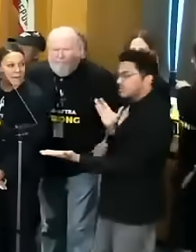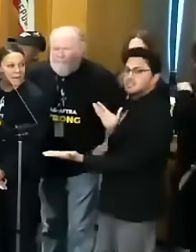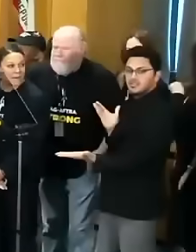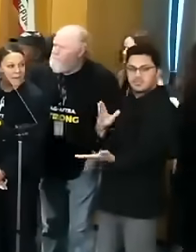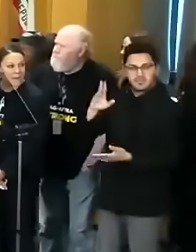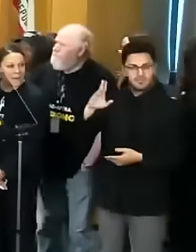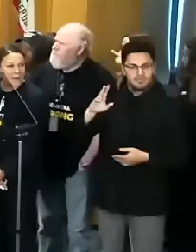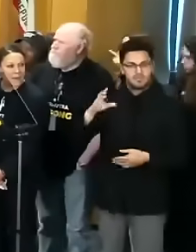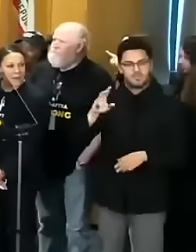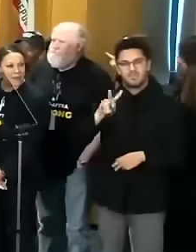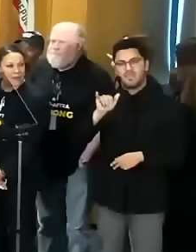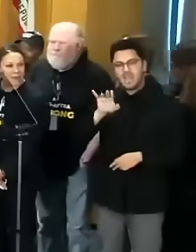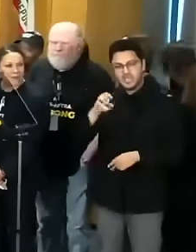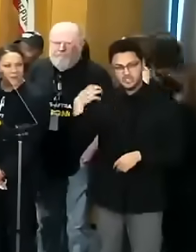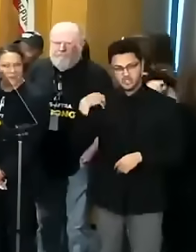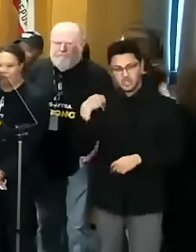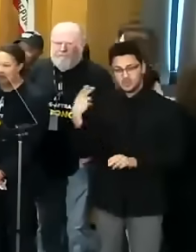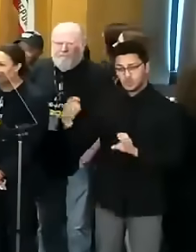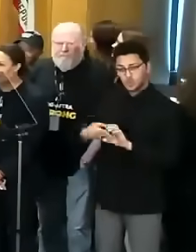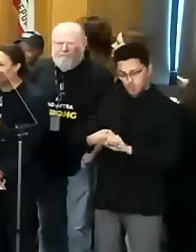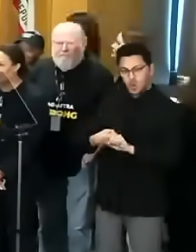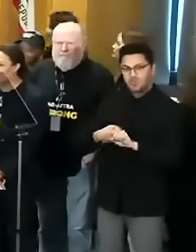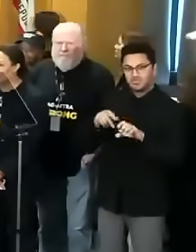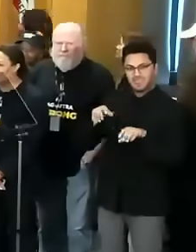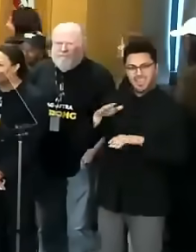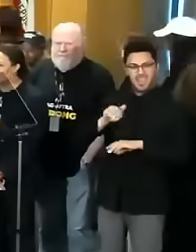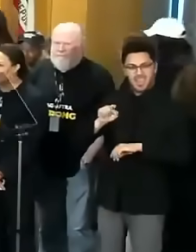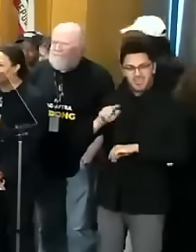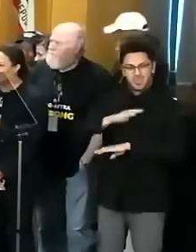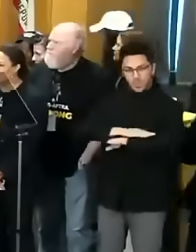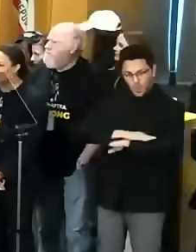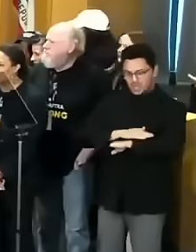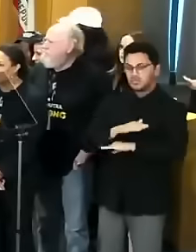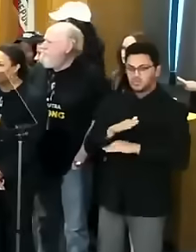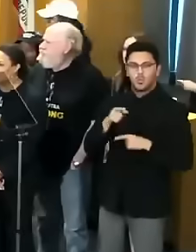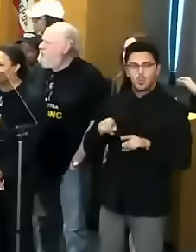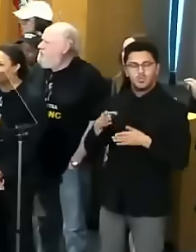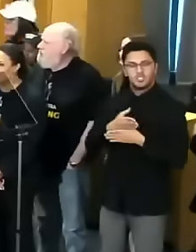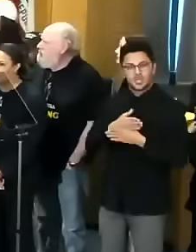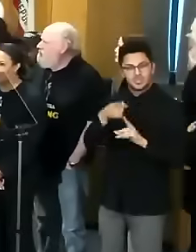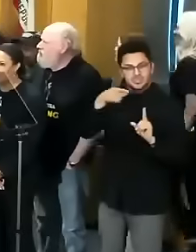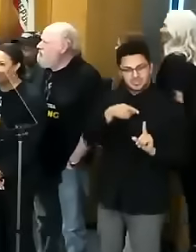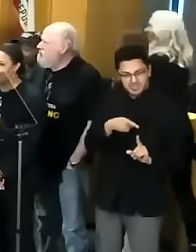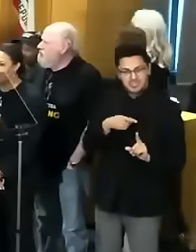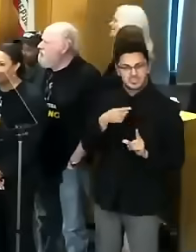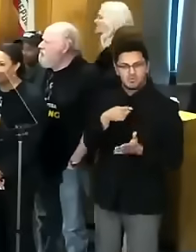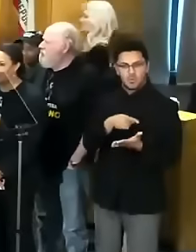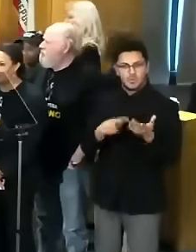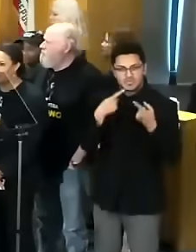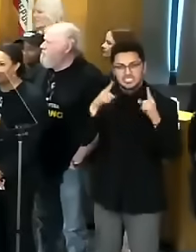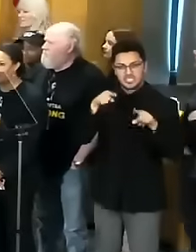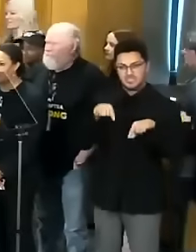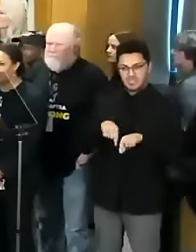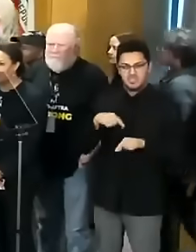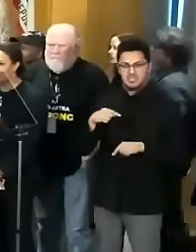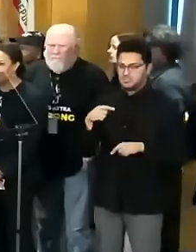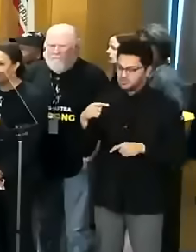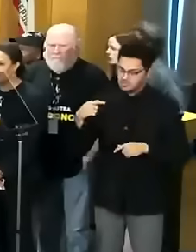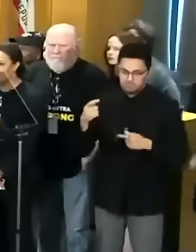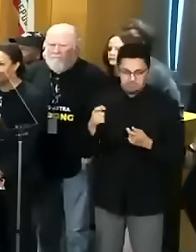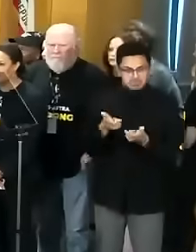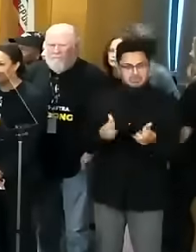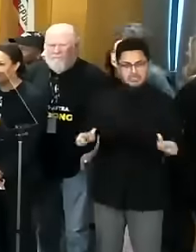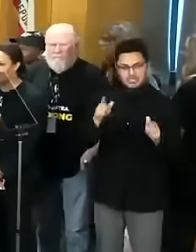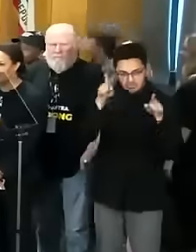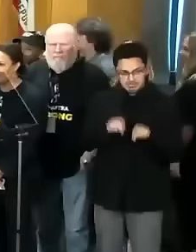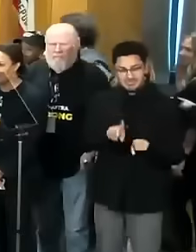chairs of the negotiating committee specifically to join us here at the podium while we share the specifics of what's been achieved in this revolutionary deal. So I want